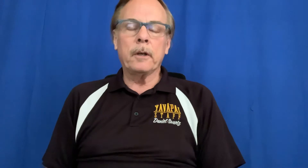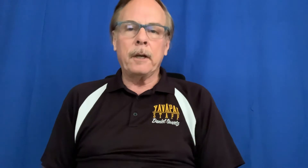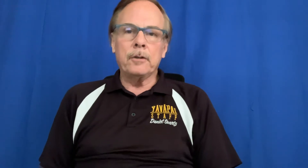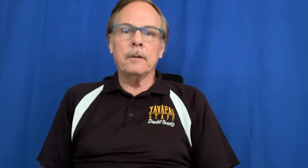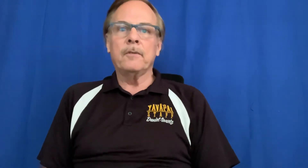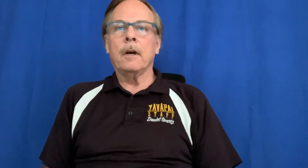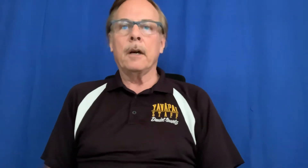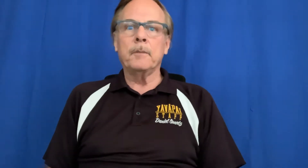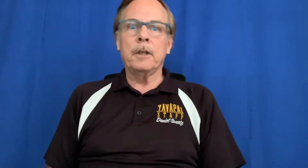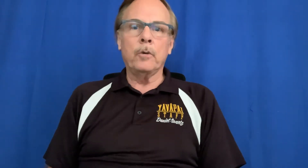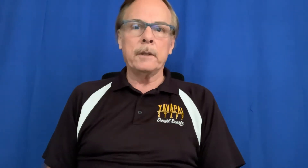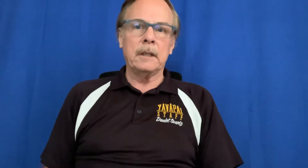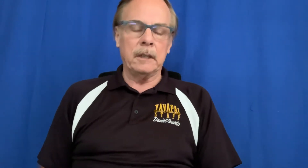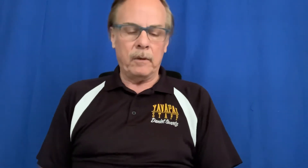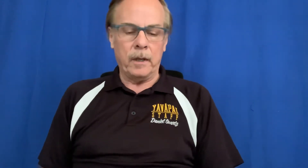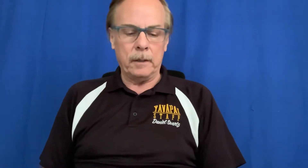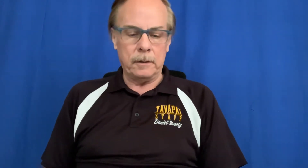demarcation of time, sequencing of events.